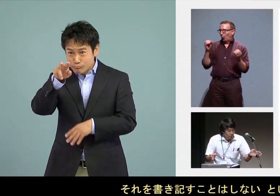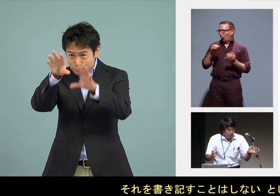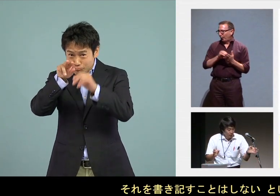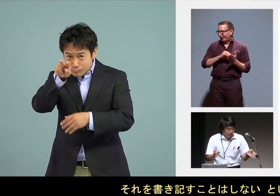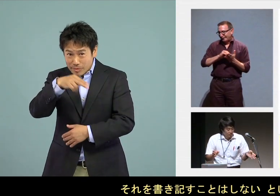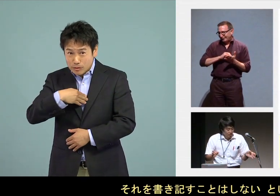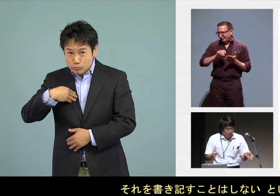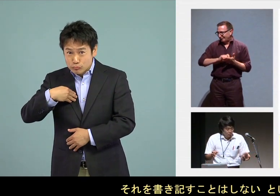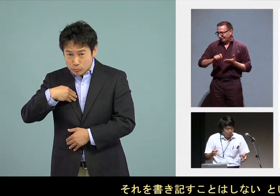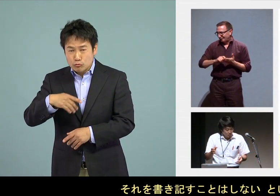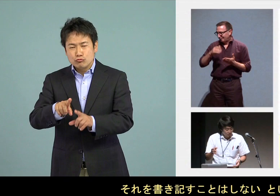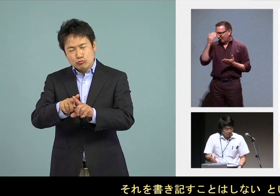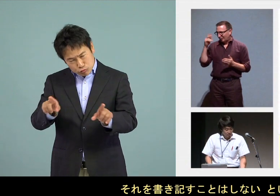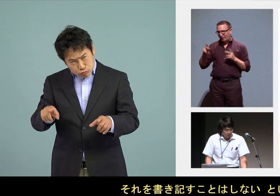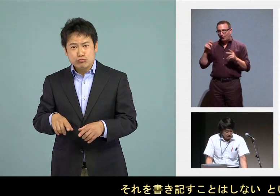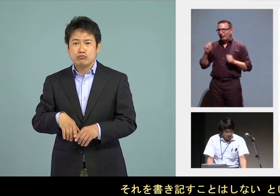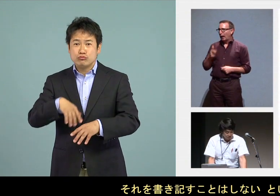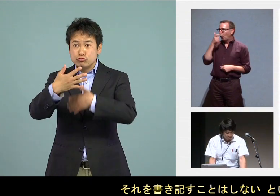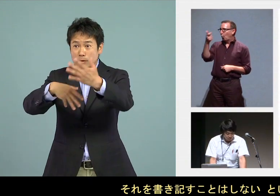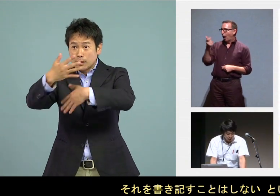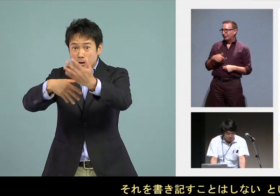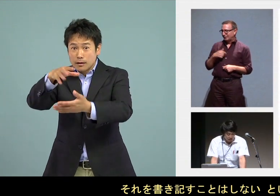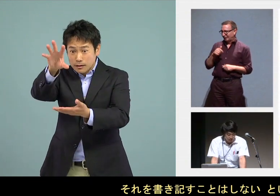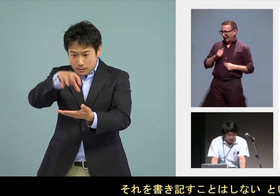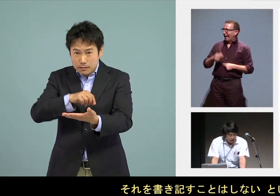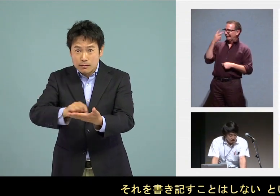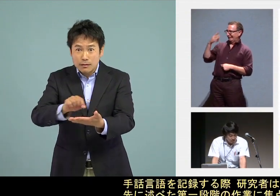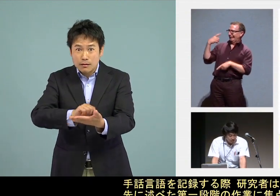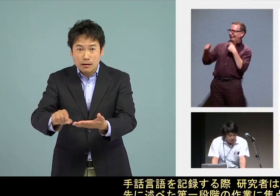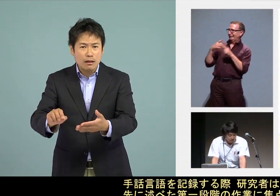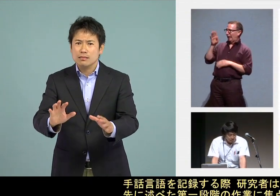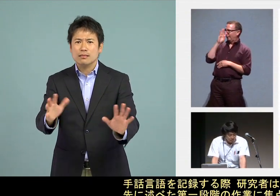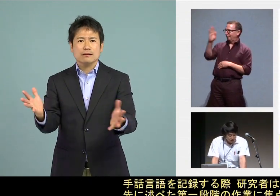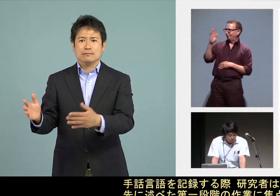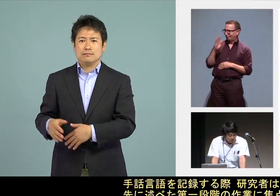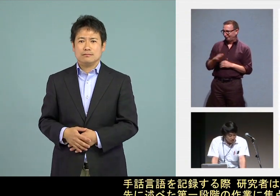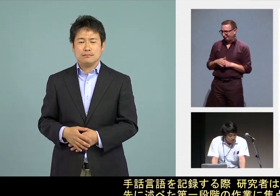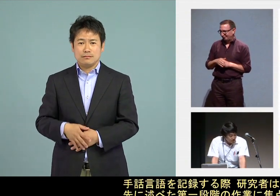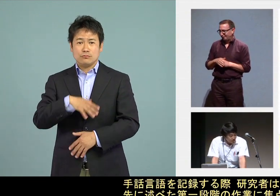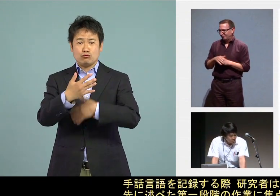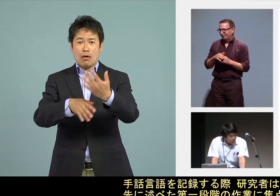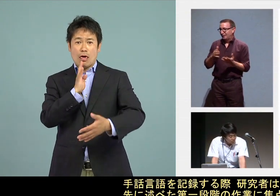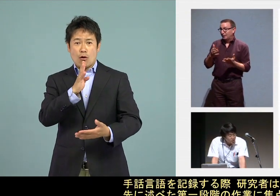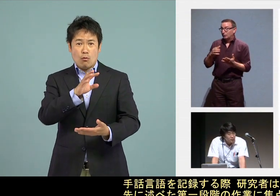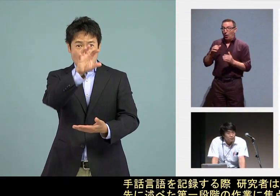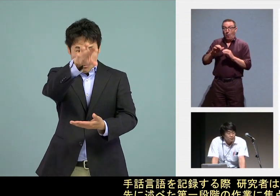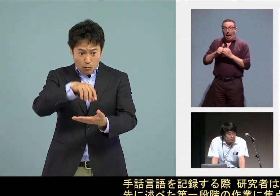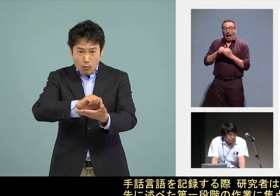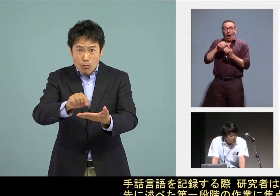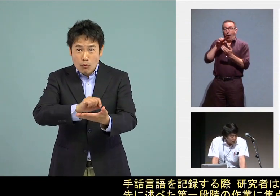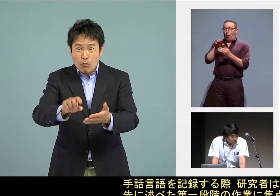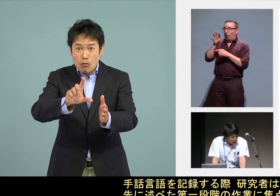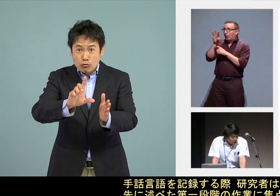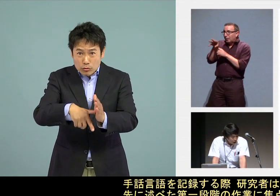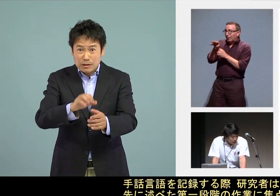people can just watch the signs directly. Thus, in documenting a sign language,